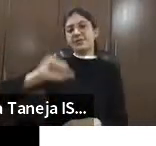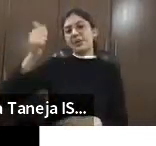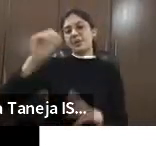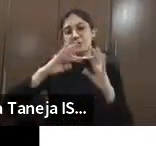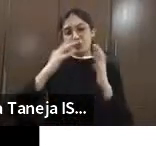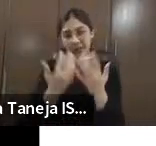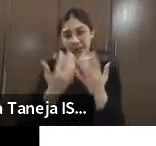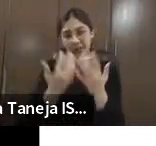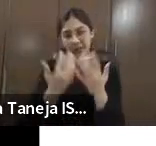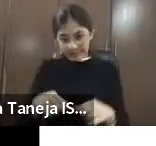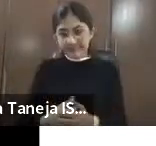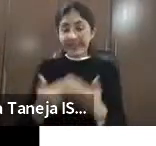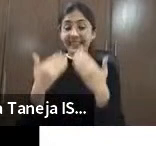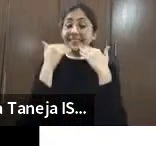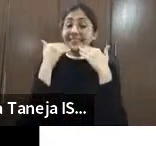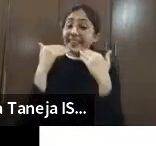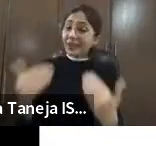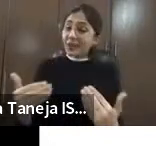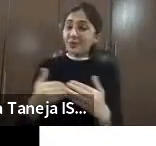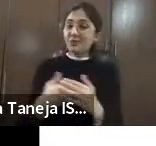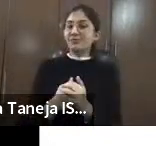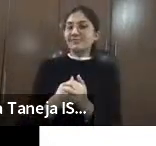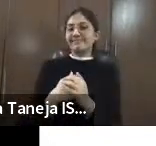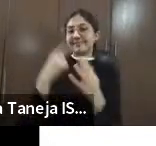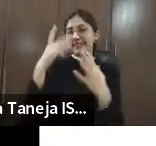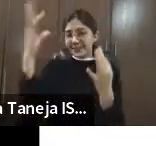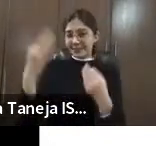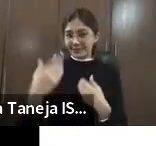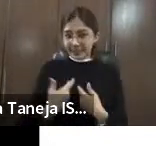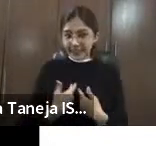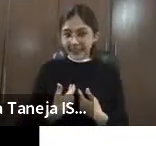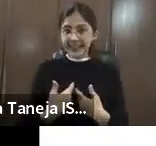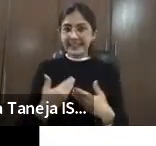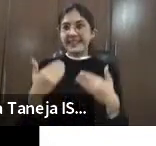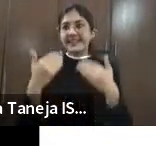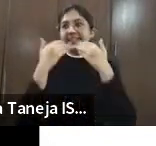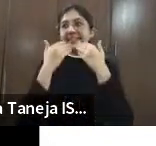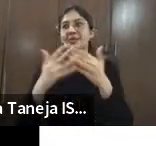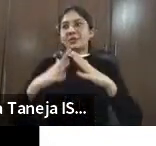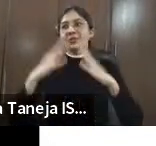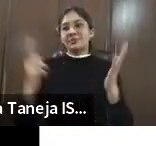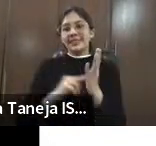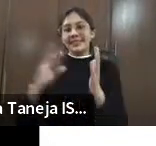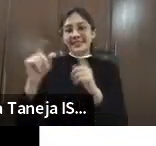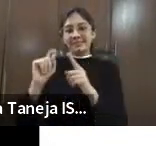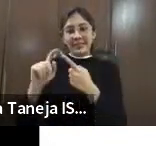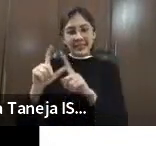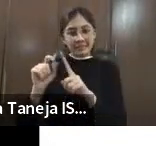Thank you for recognizing me and giving me this honor. Thank you to NCPEDP